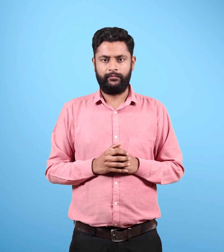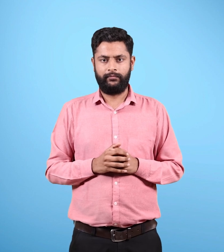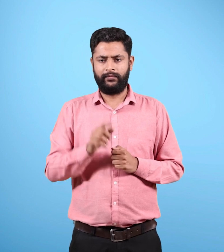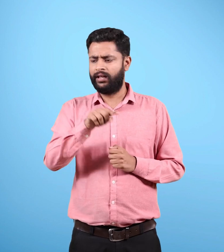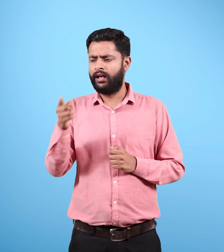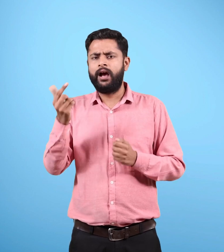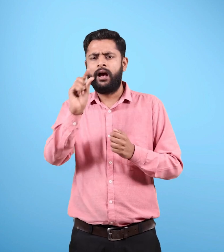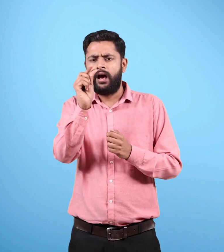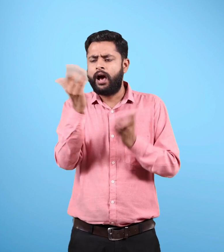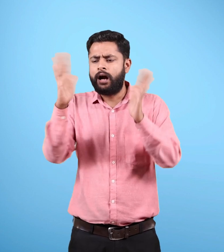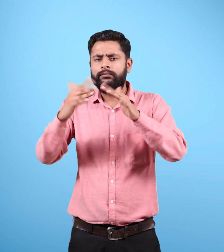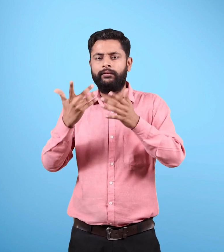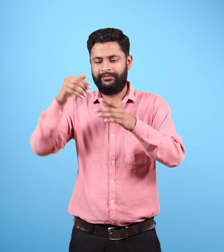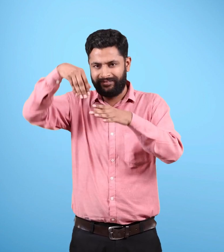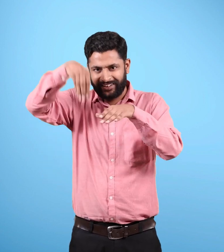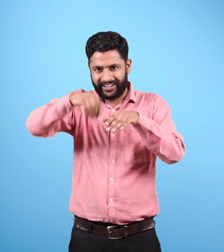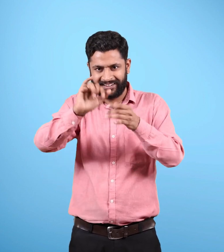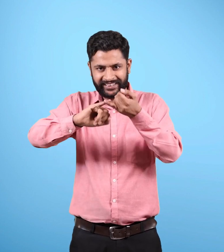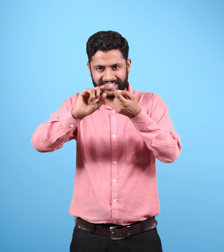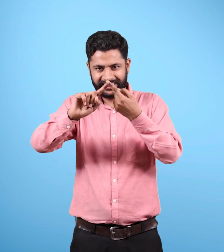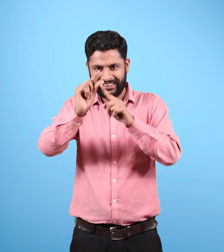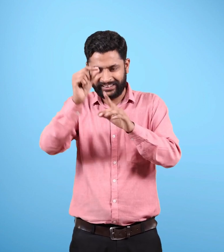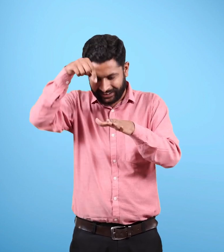Plant part which gives us the ingredient: seed.